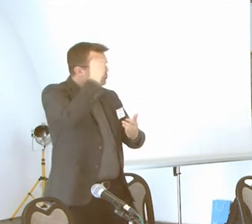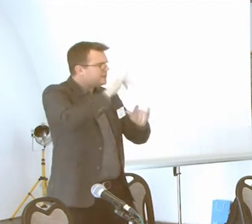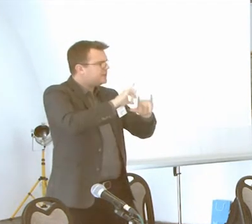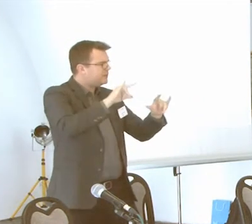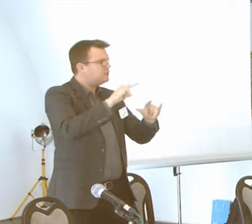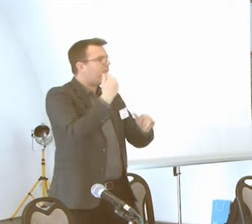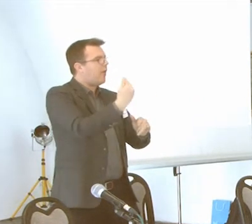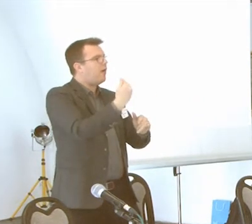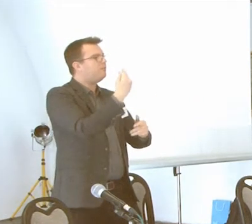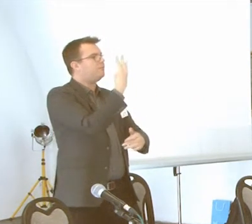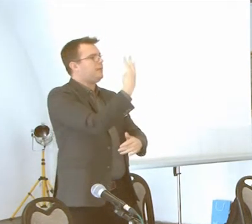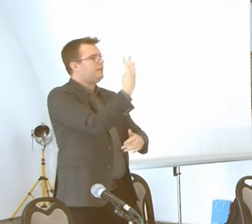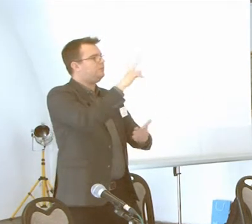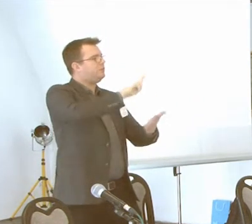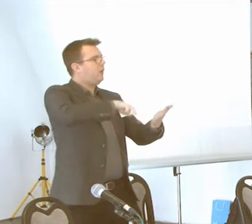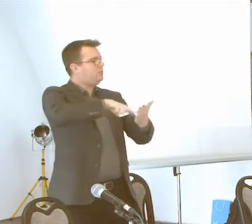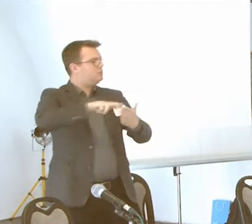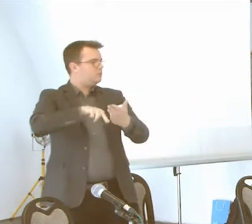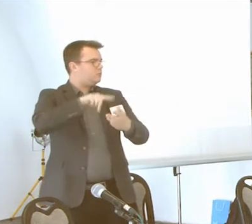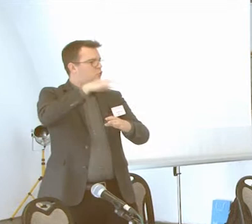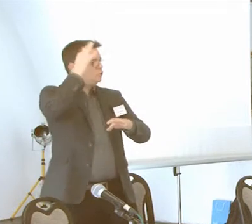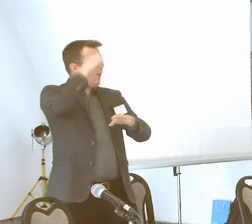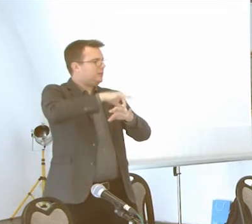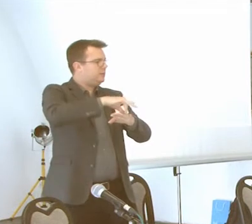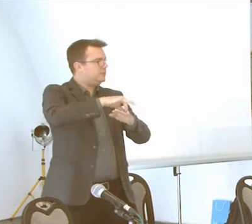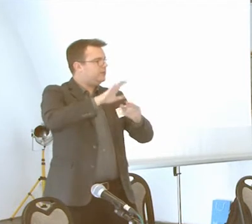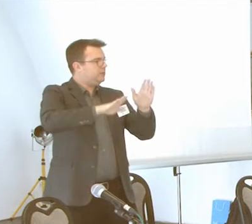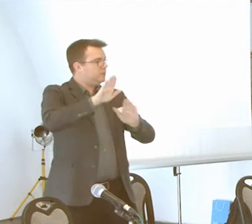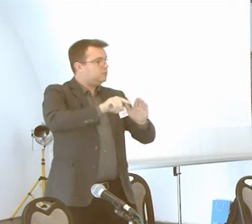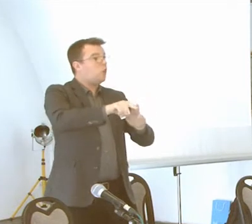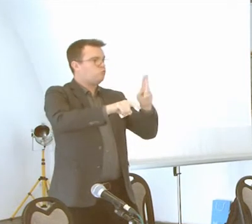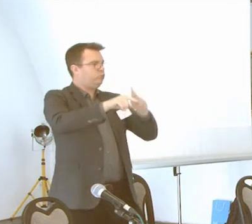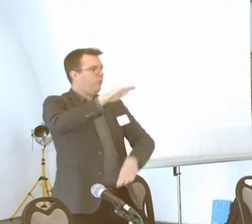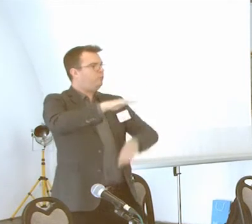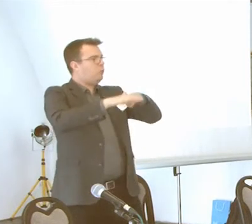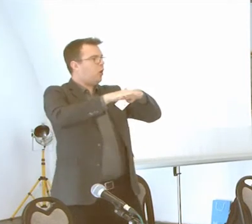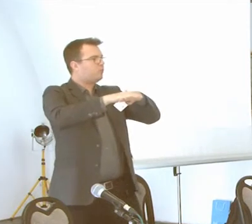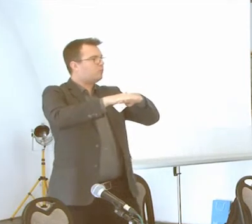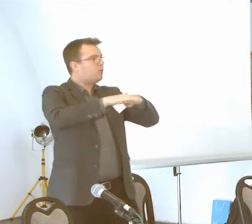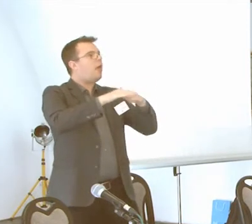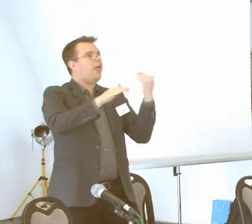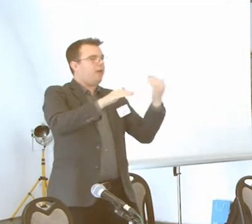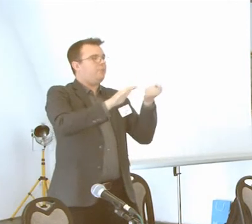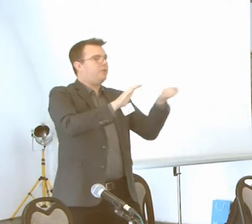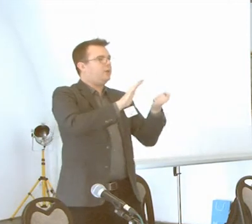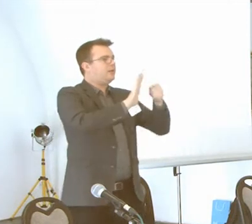And as far as I can remember, there are only 4 places, or 4 beds in psychiatric treatment. And right now it's